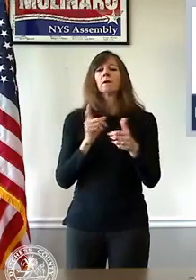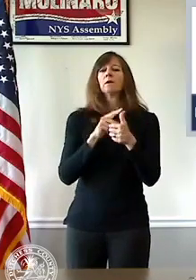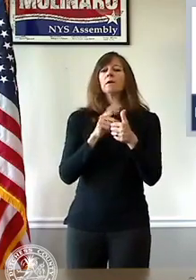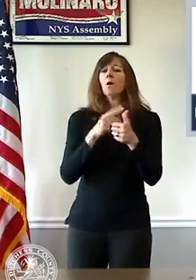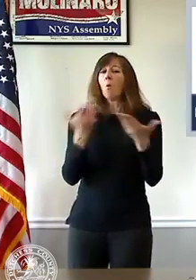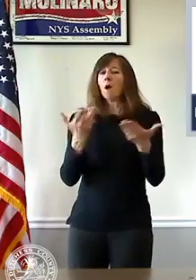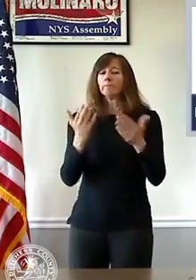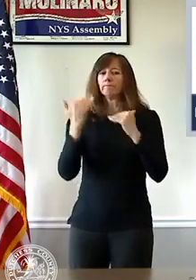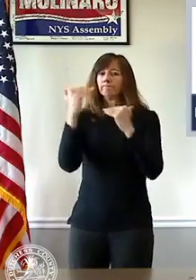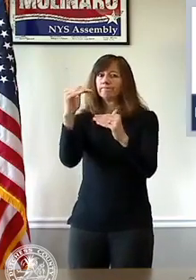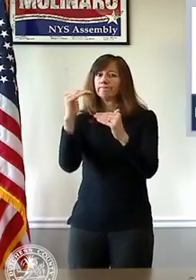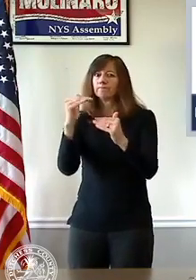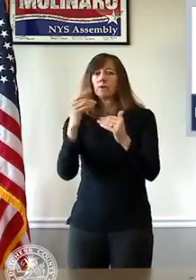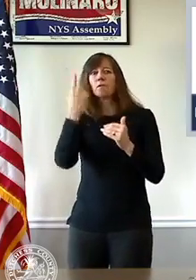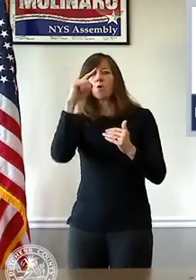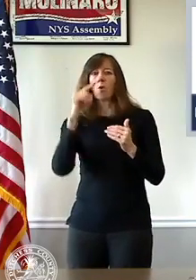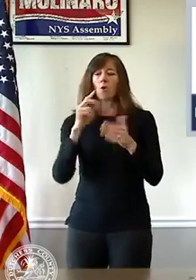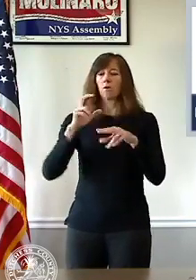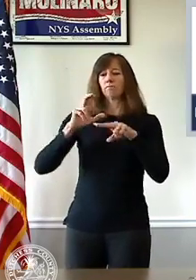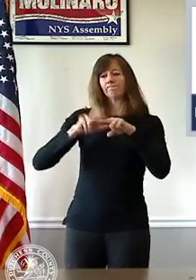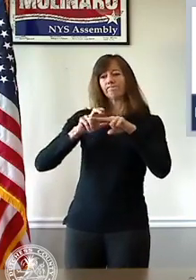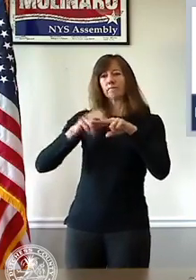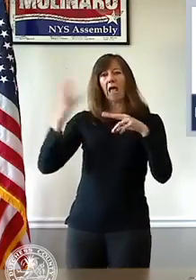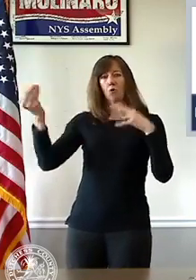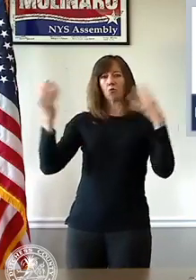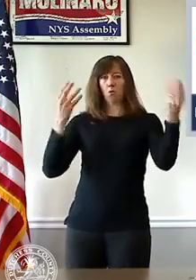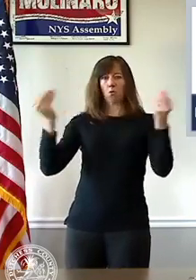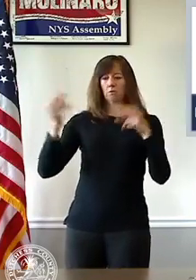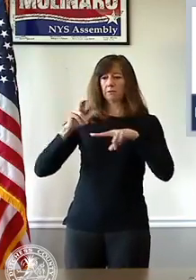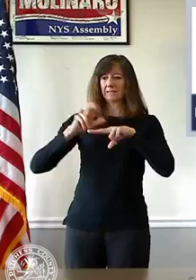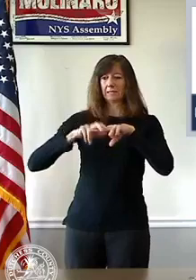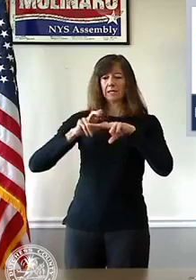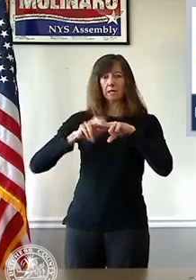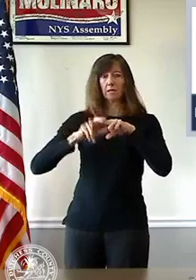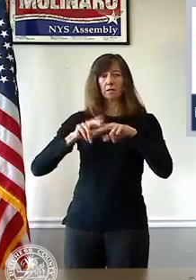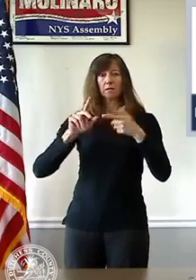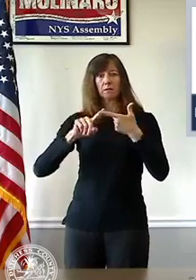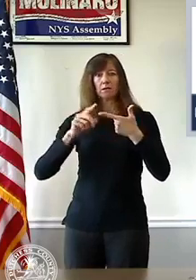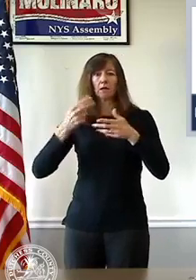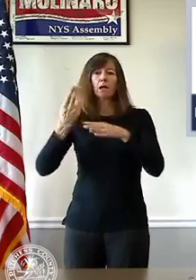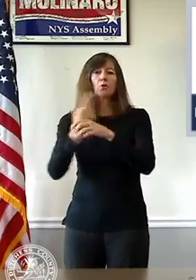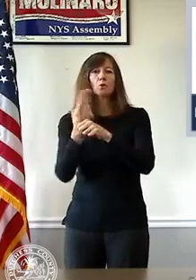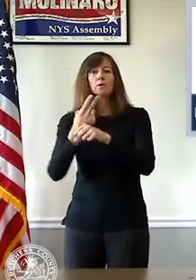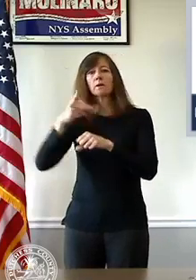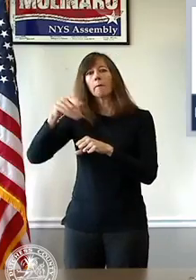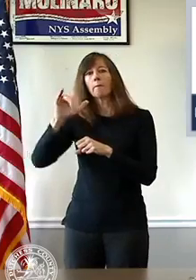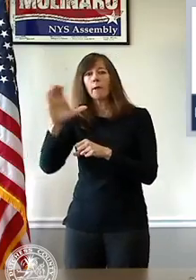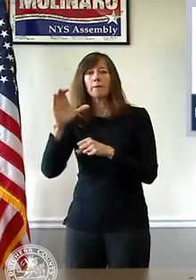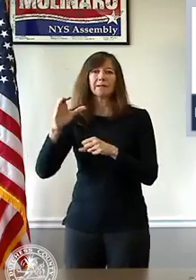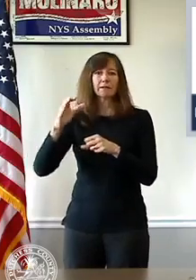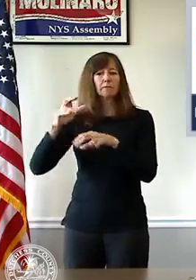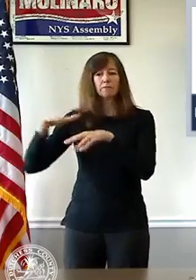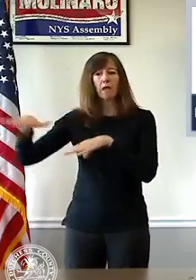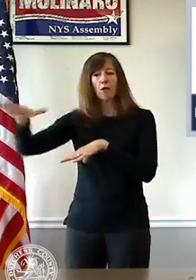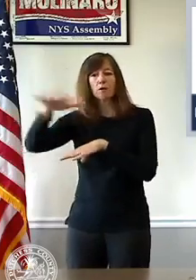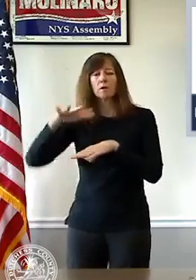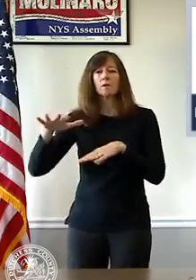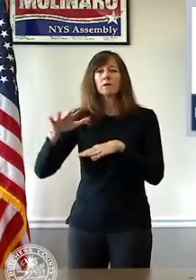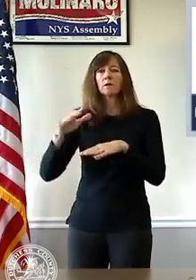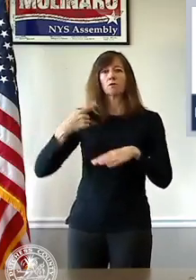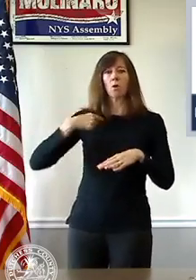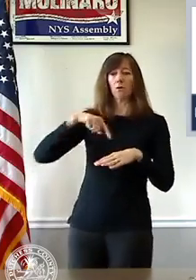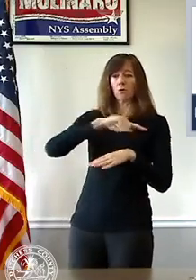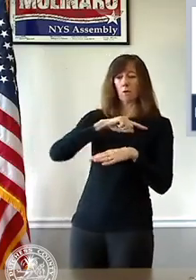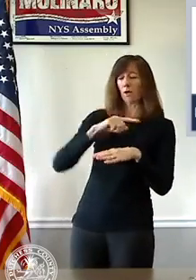outdoor seating and making use of public space. So municipalities are reviewing streets, sidewalks, courtyards,